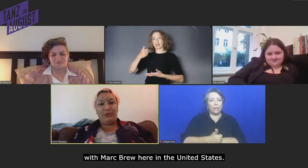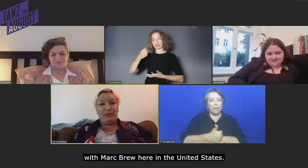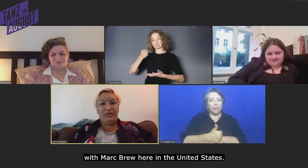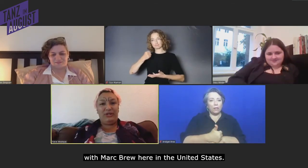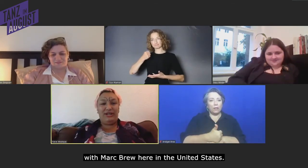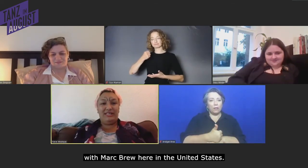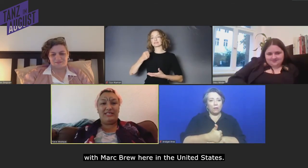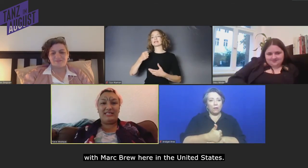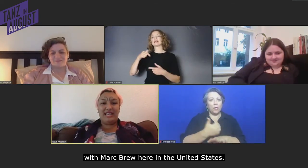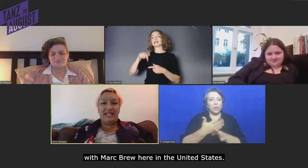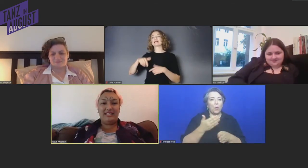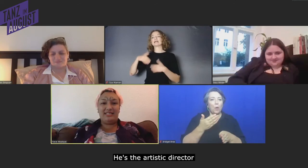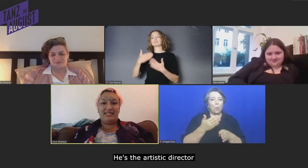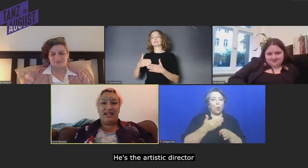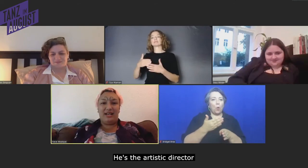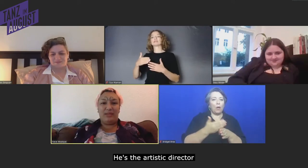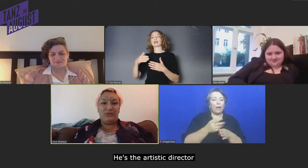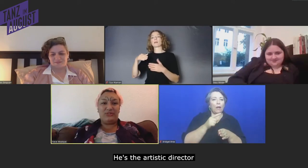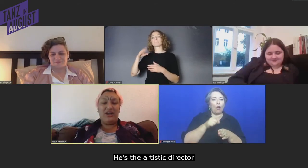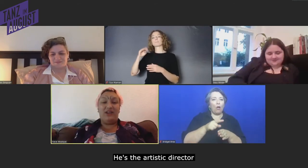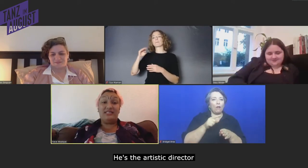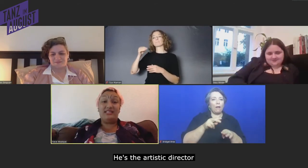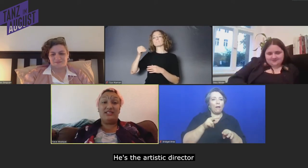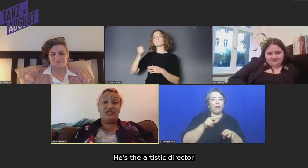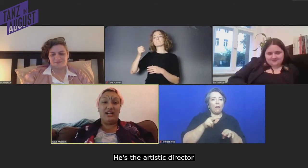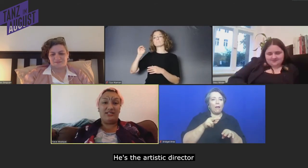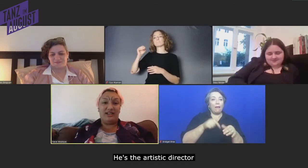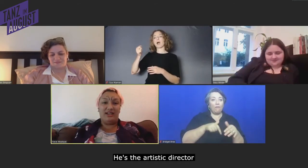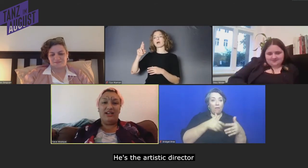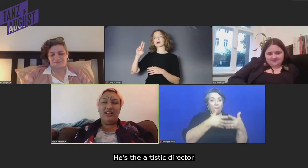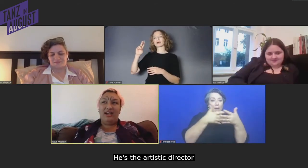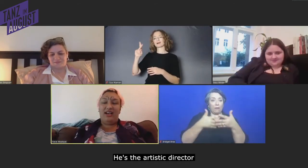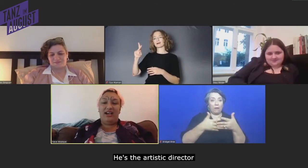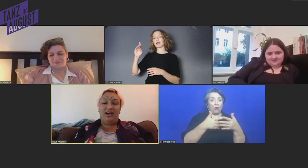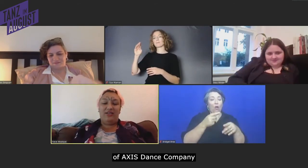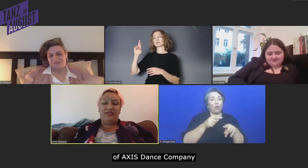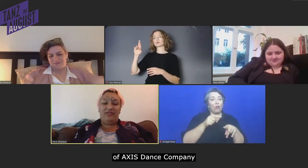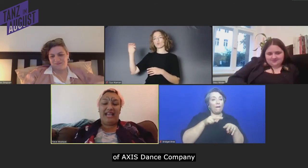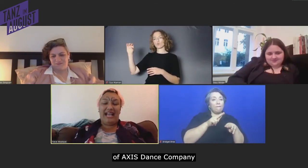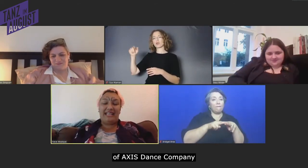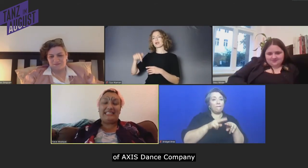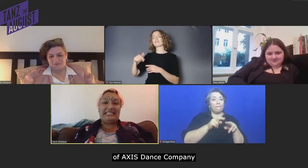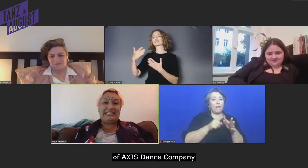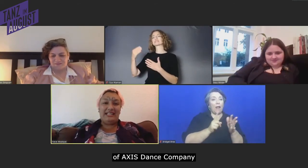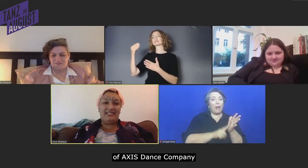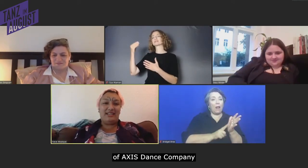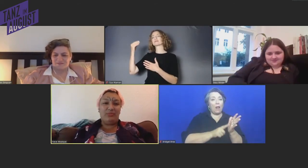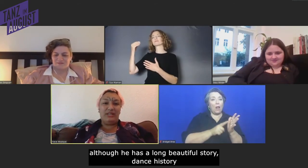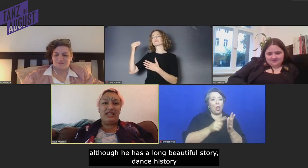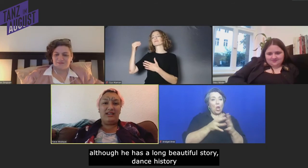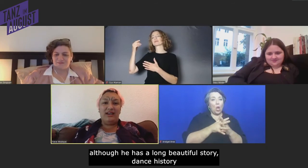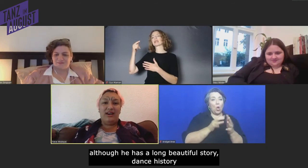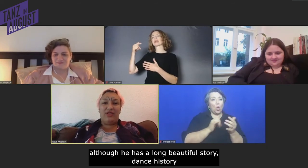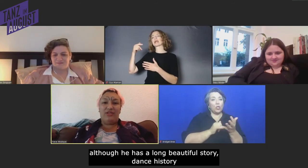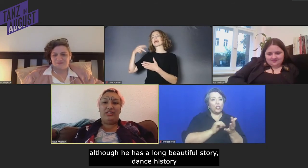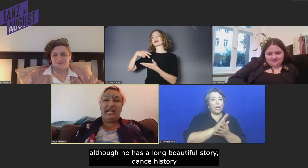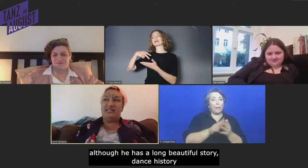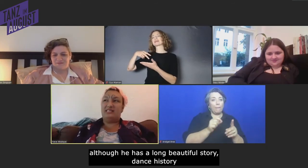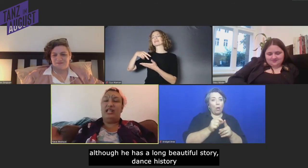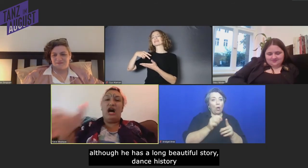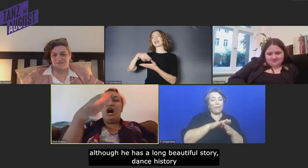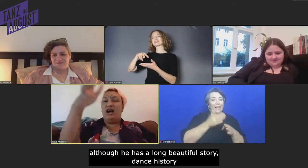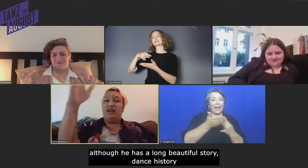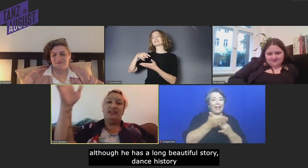Brew here in the States, who's the artistic director of Axis Dance Company, although he has